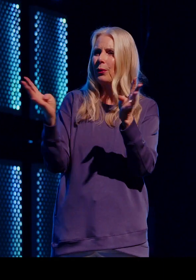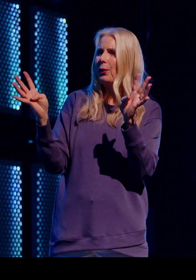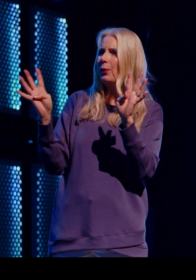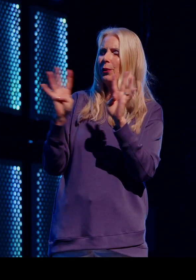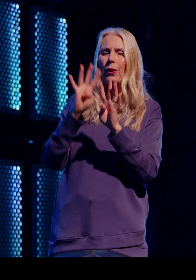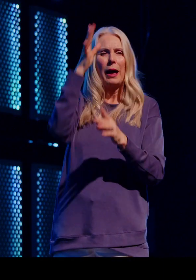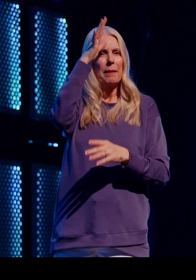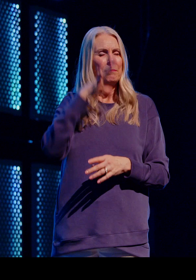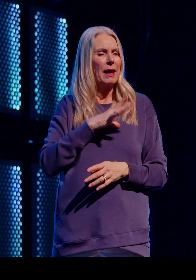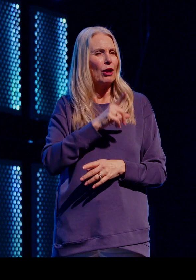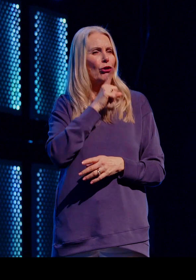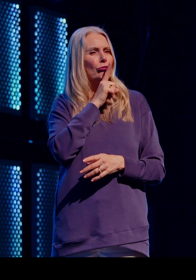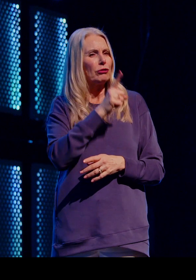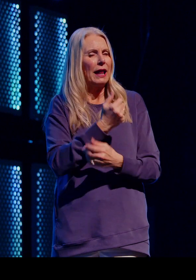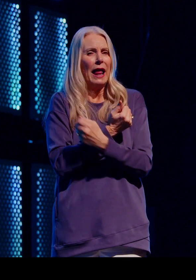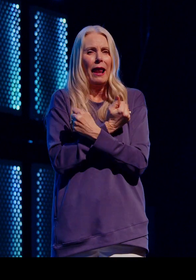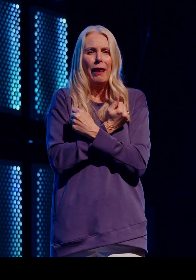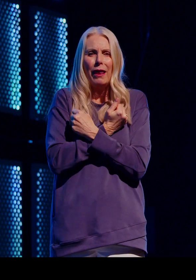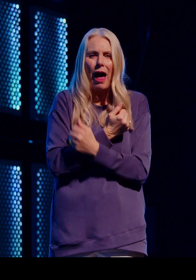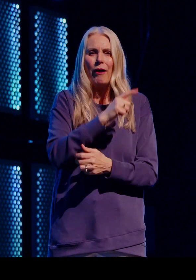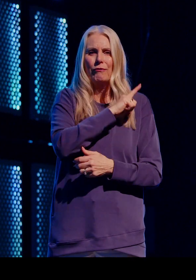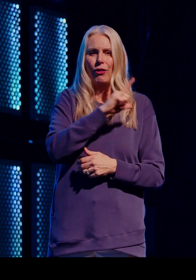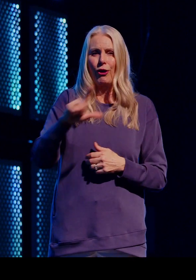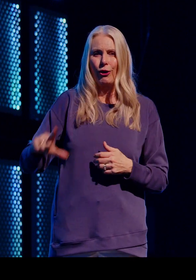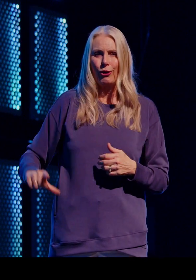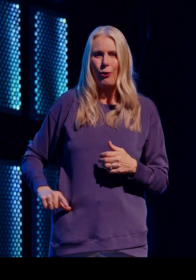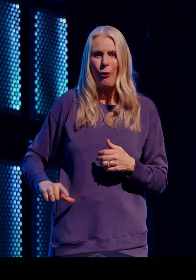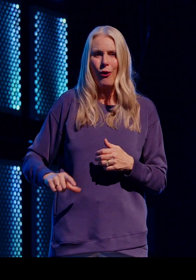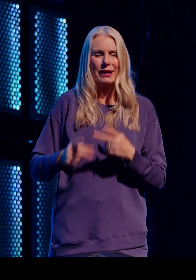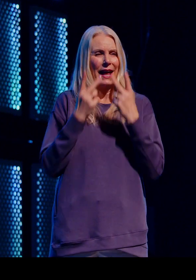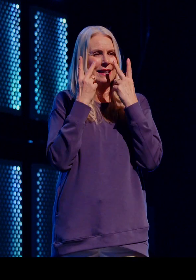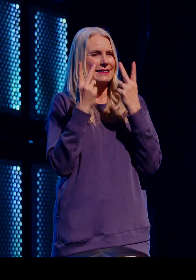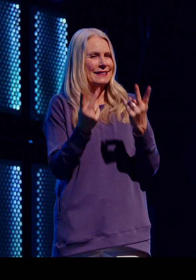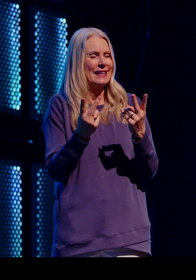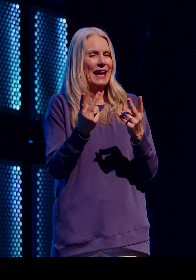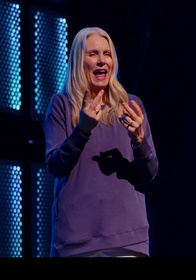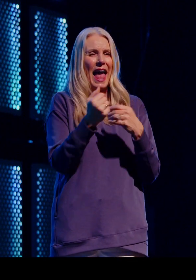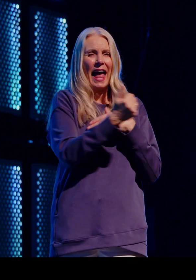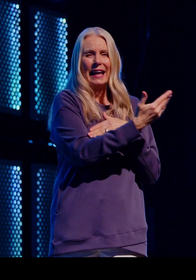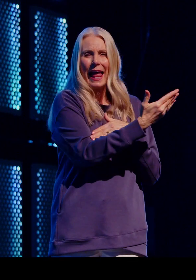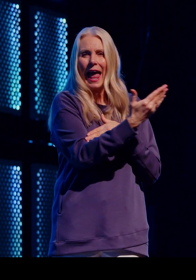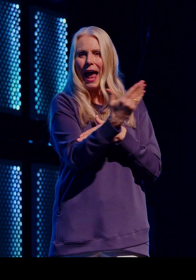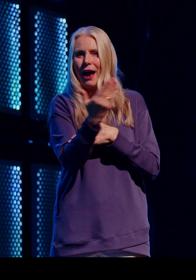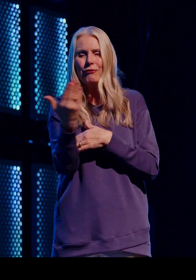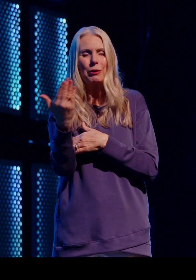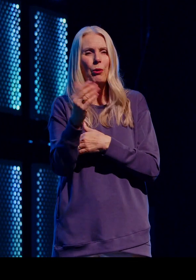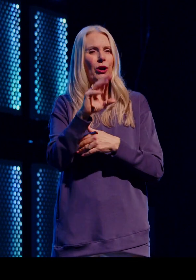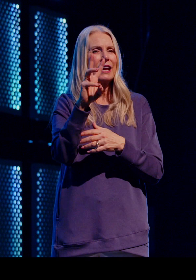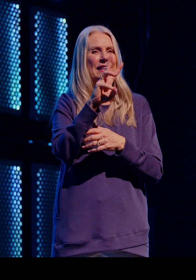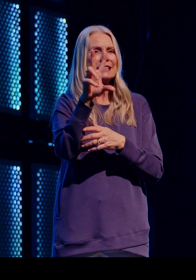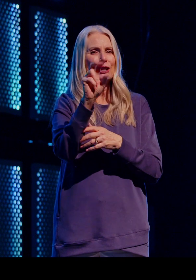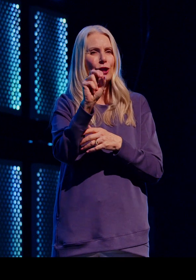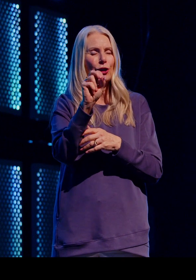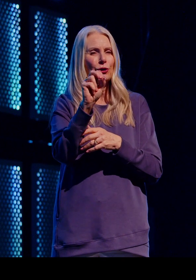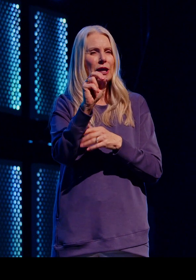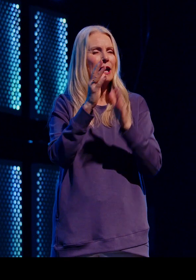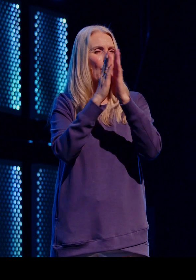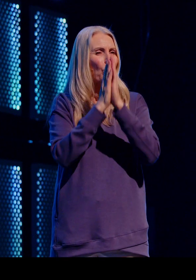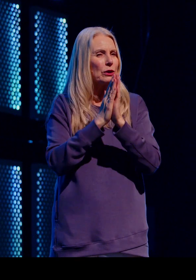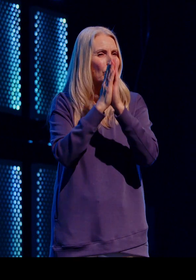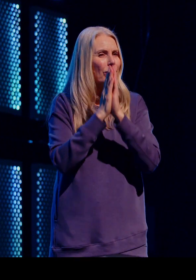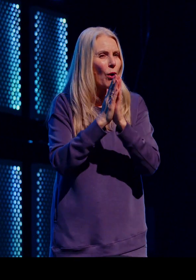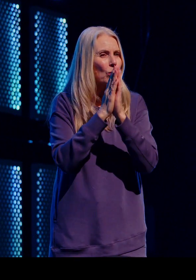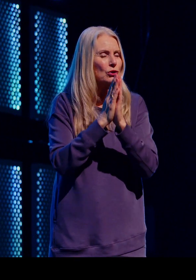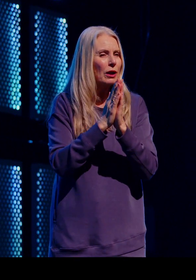who genuinely love the Lord and who would sit around every morning. For us, it was 6:30. We would do our devotion before we'd go out